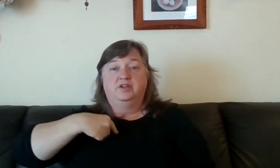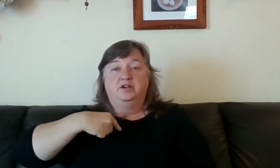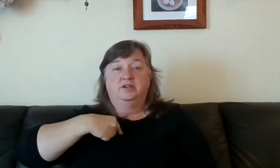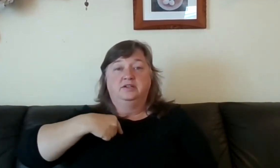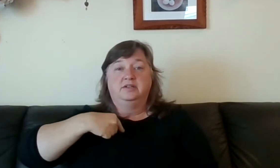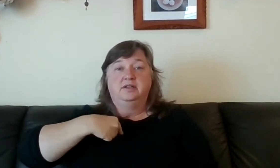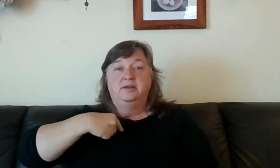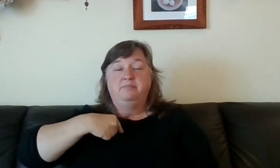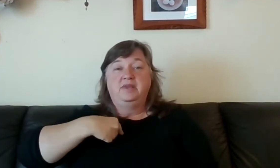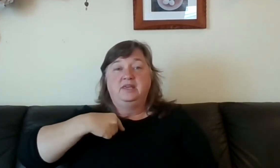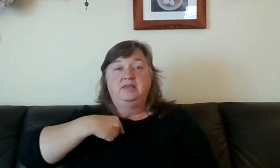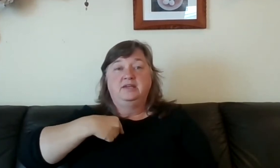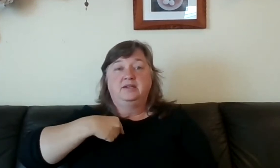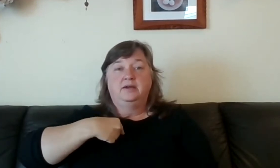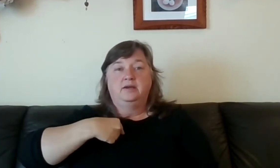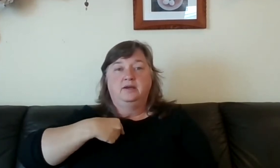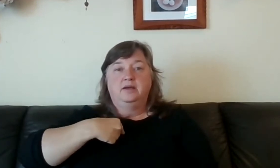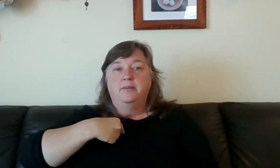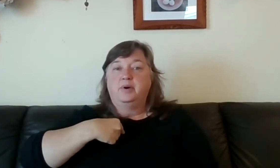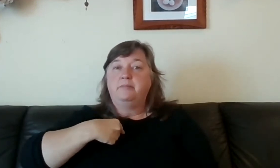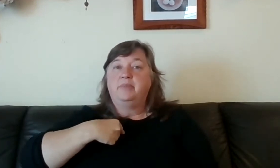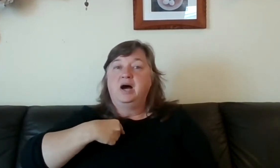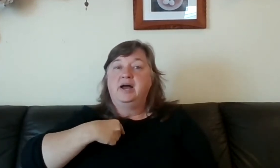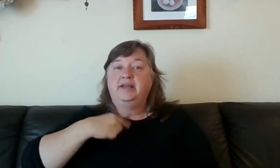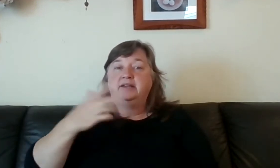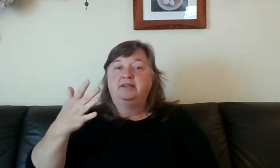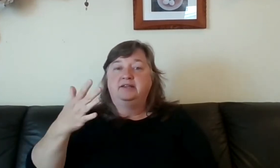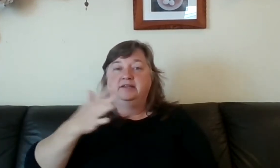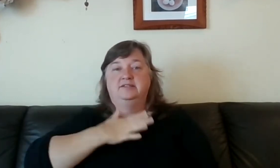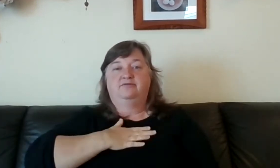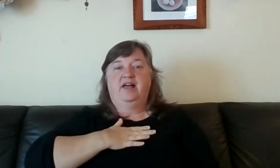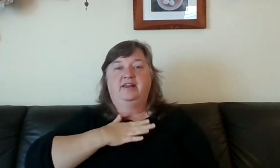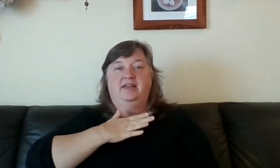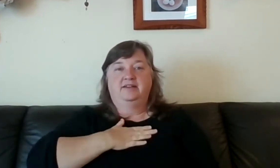finger. Me, but mine is a flat hand.